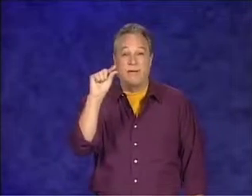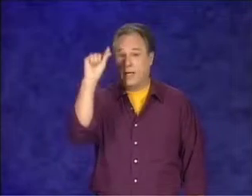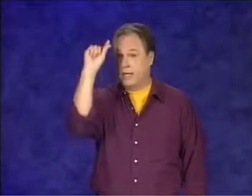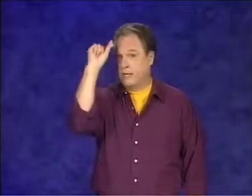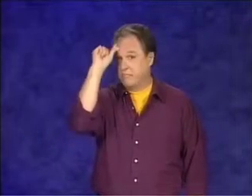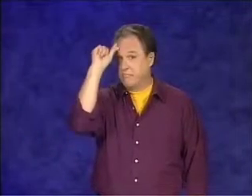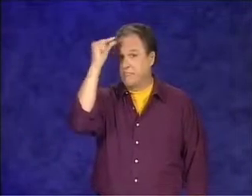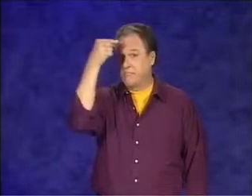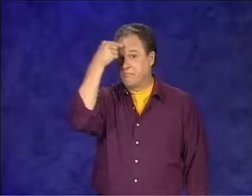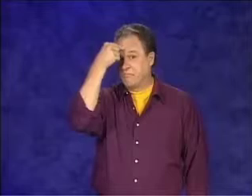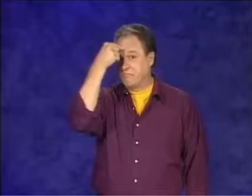pea.